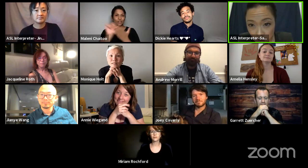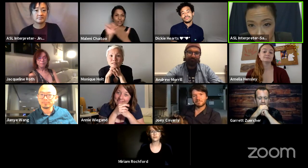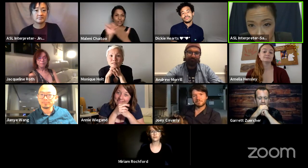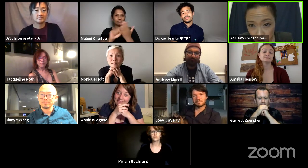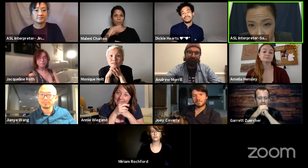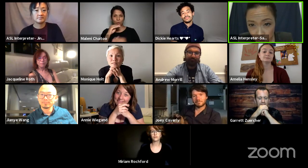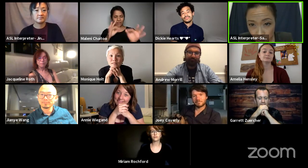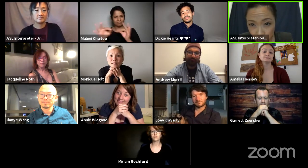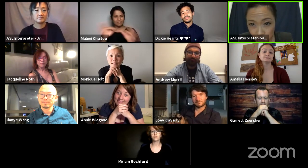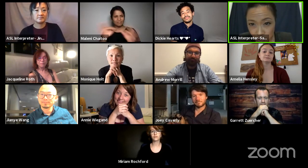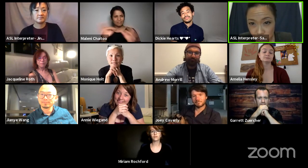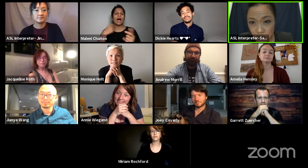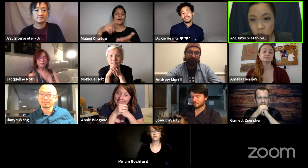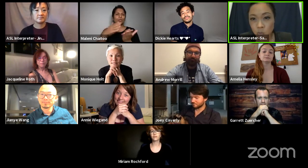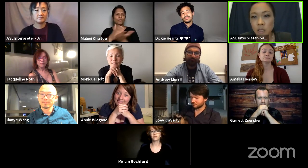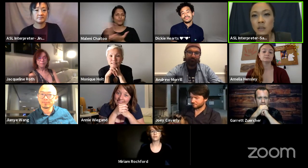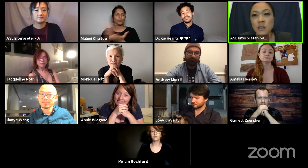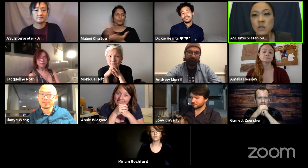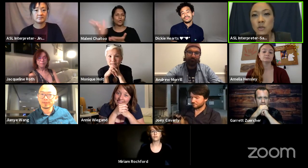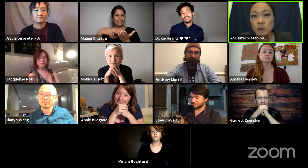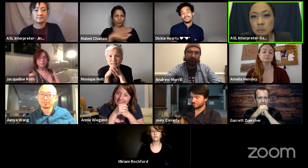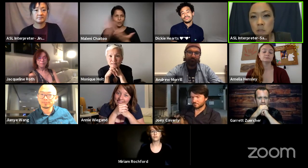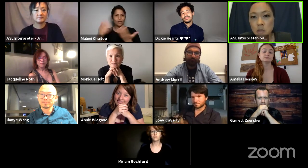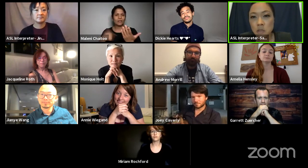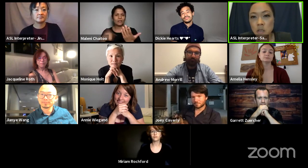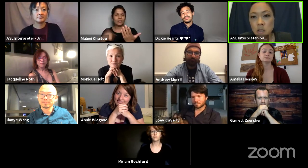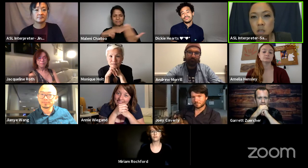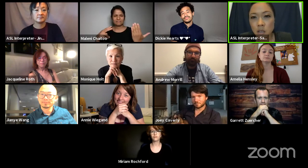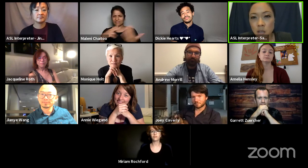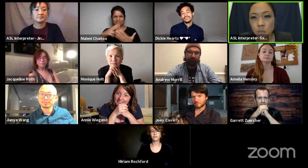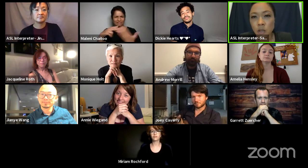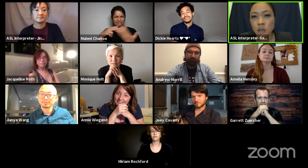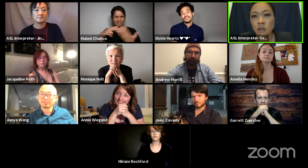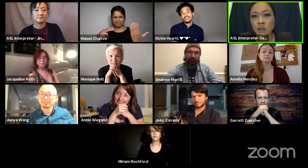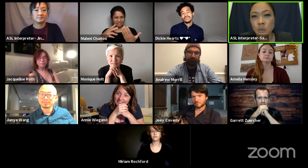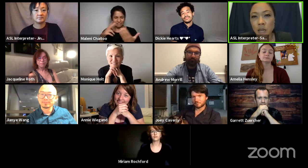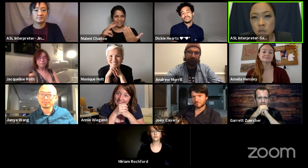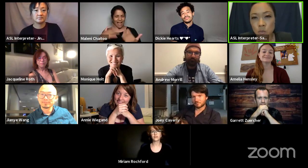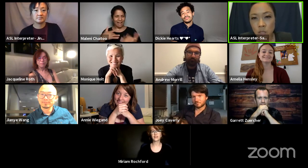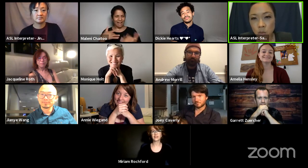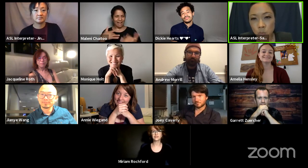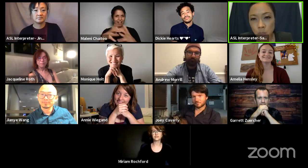And then of course, you know, we got the script and we had to read through it.